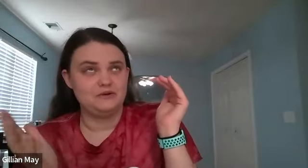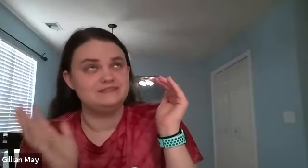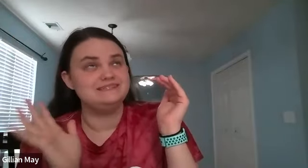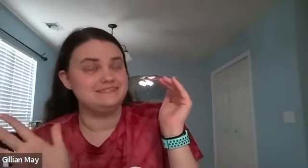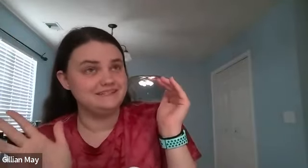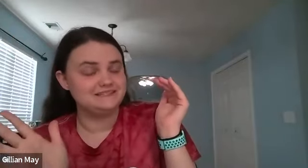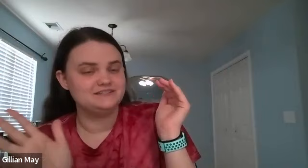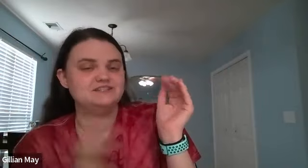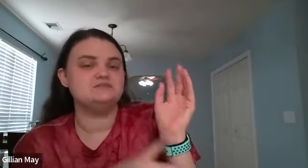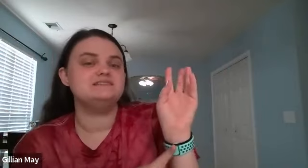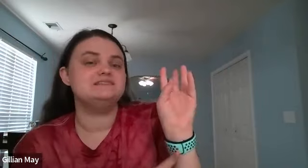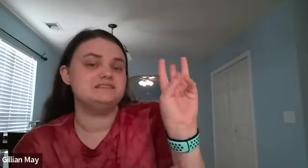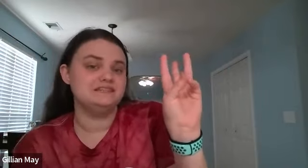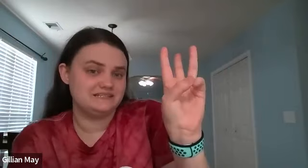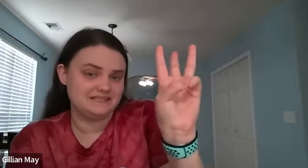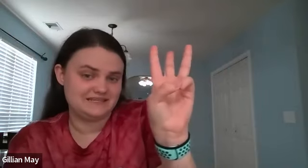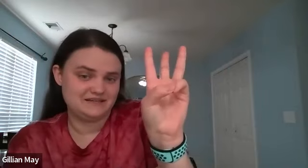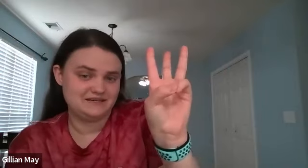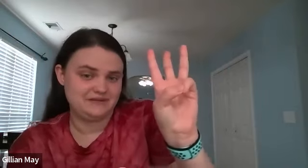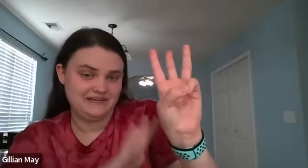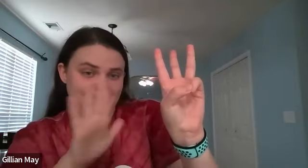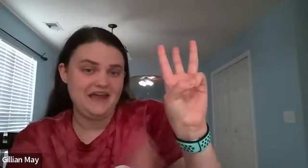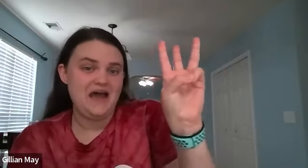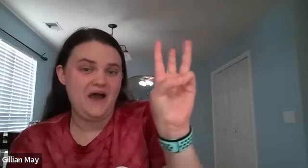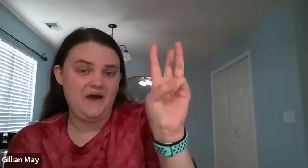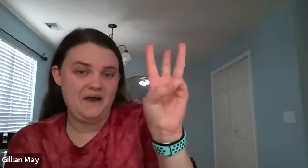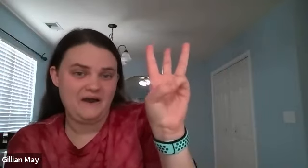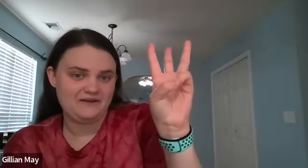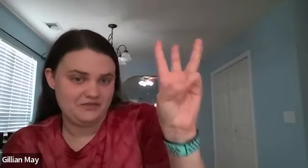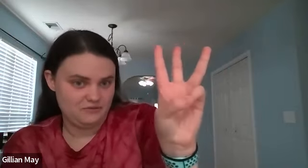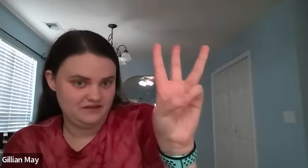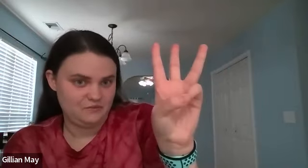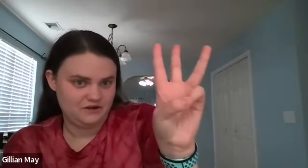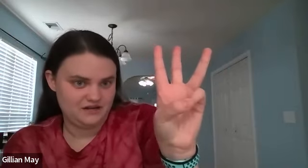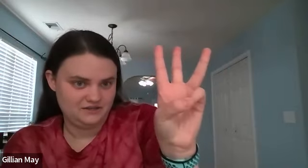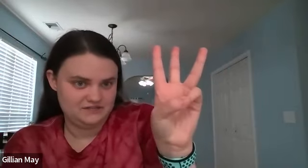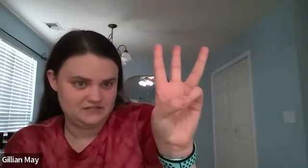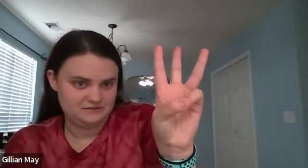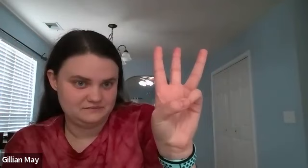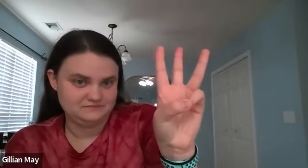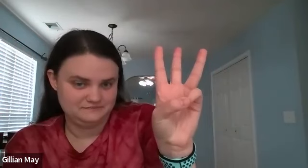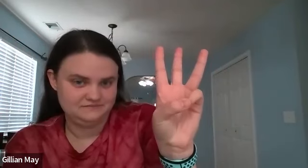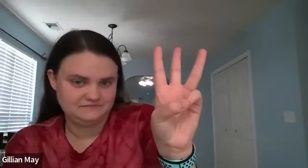on 6. So 6 is going to be our 3 that we're kind of used to.